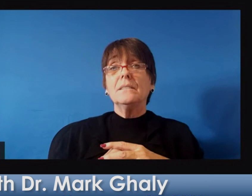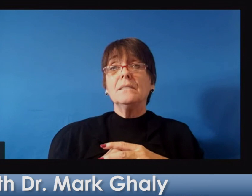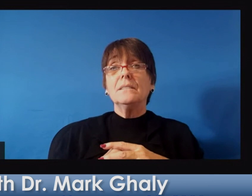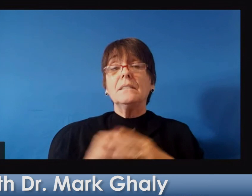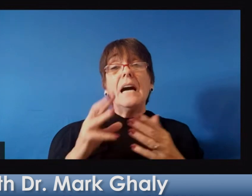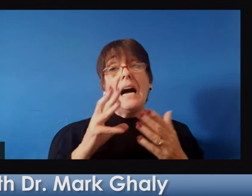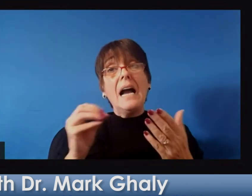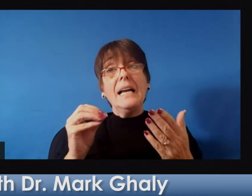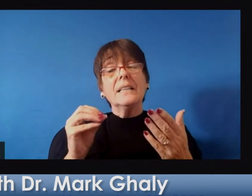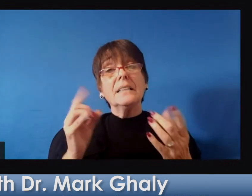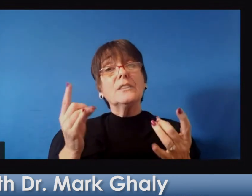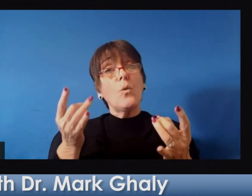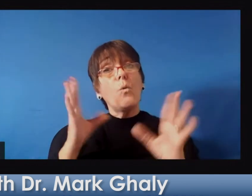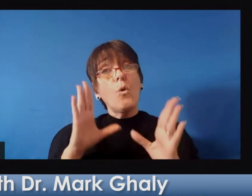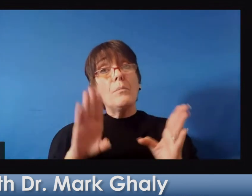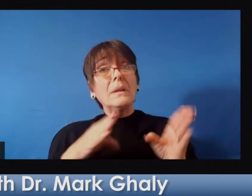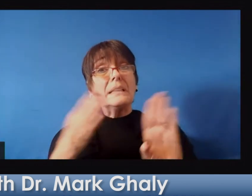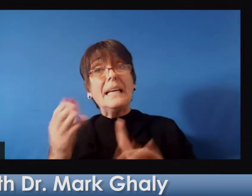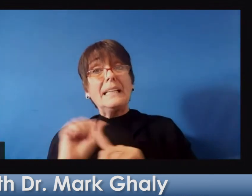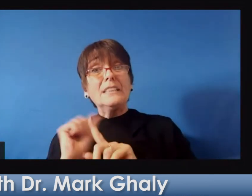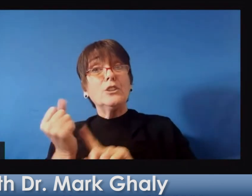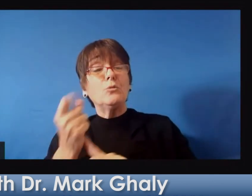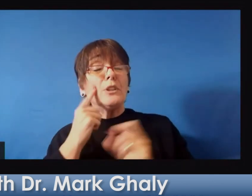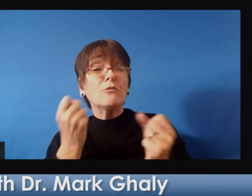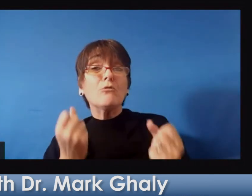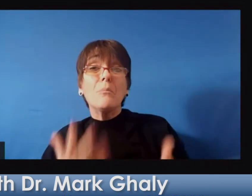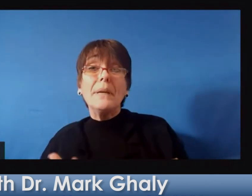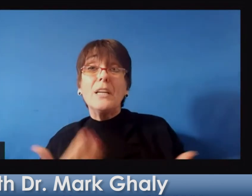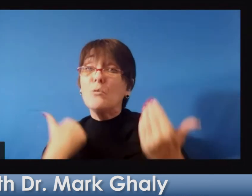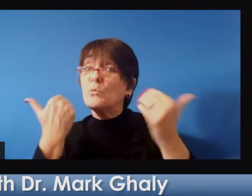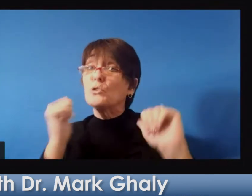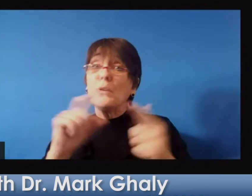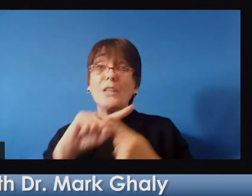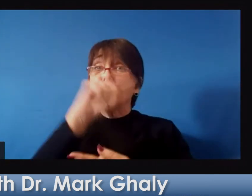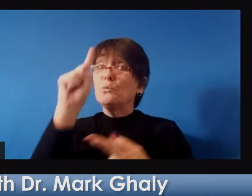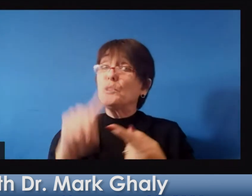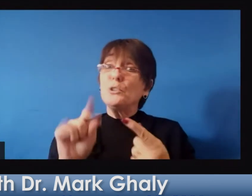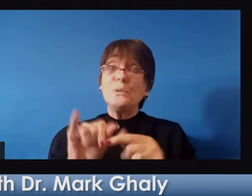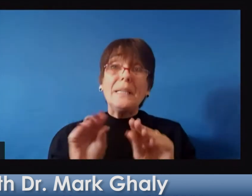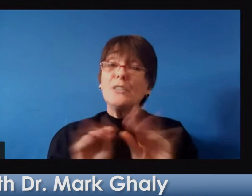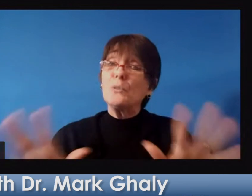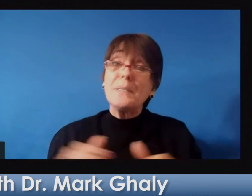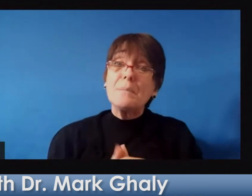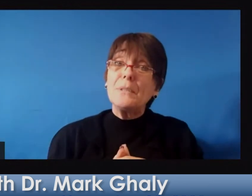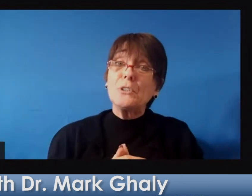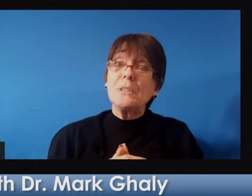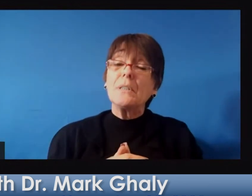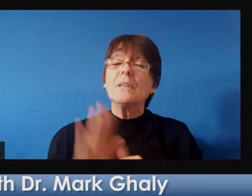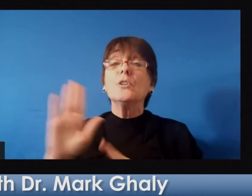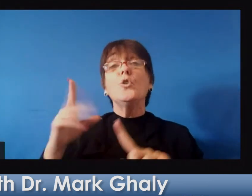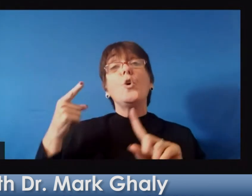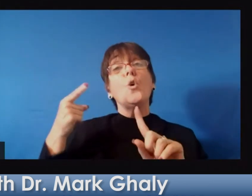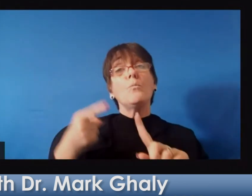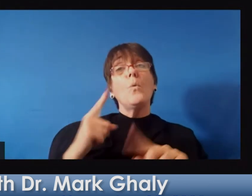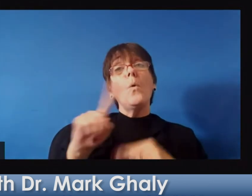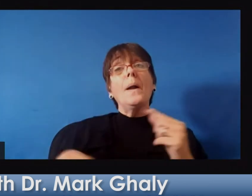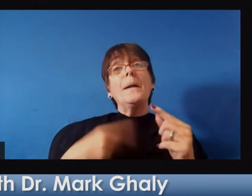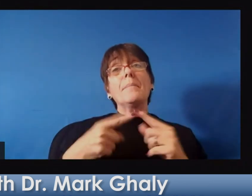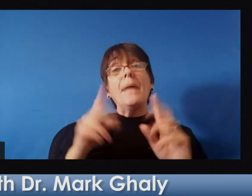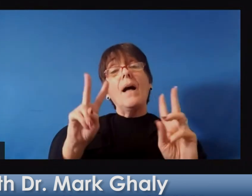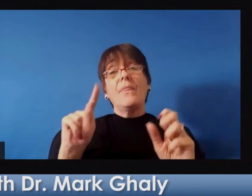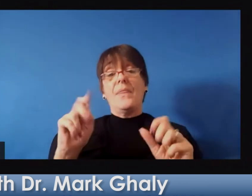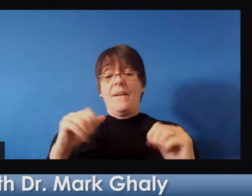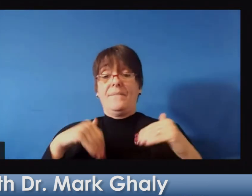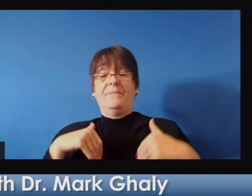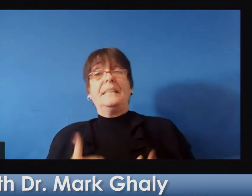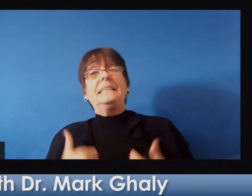deadly situation for many, and that we want to do what we can to reduce transmission. To your point about sort of the fatigue